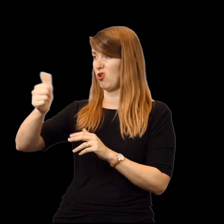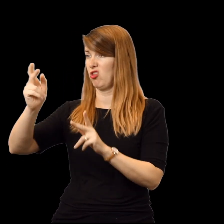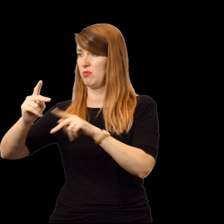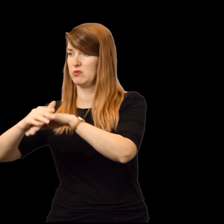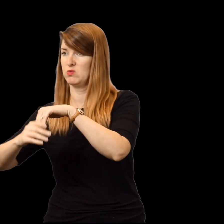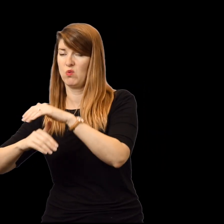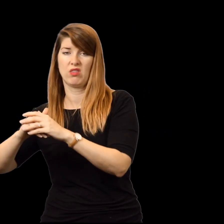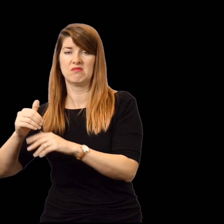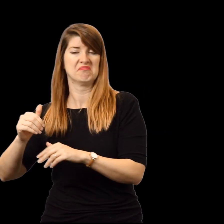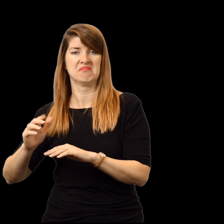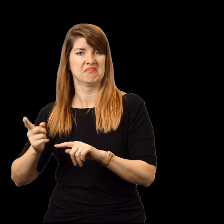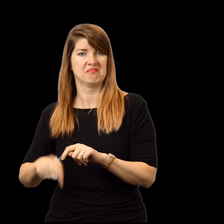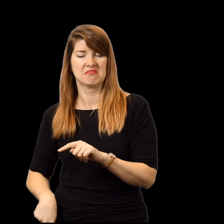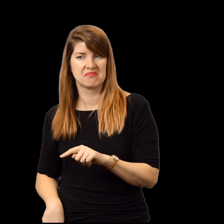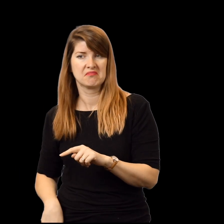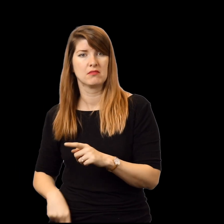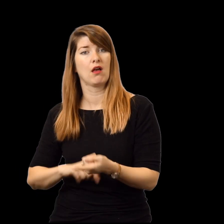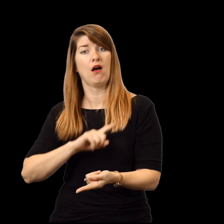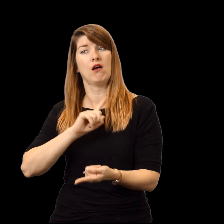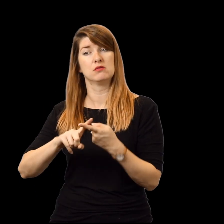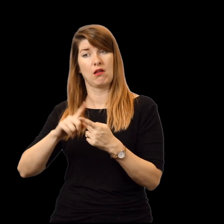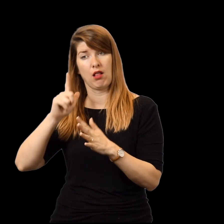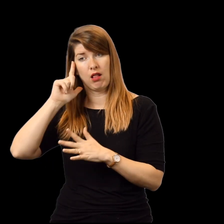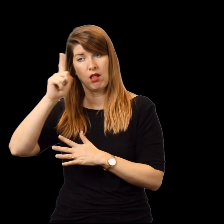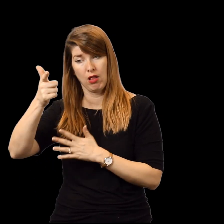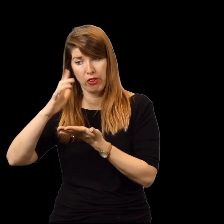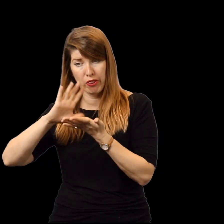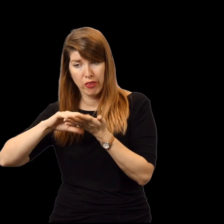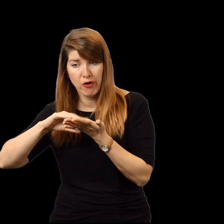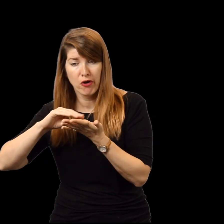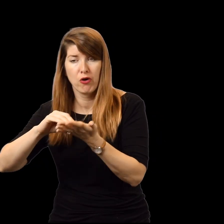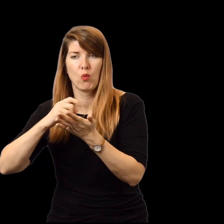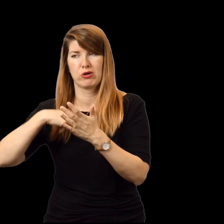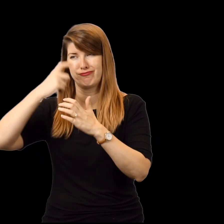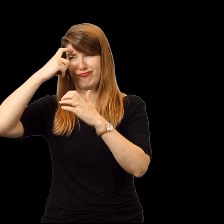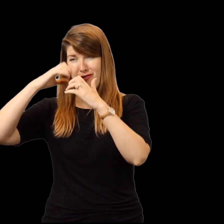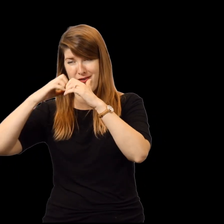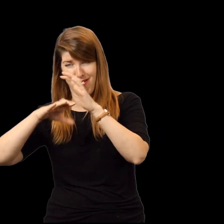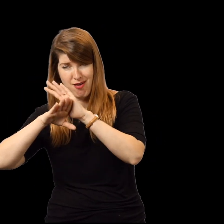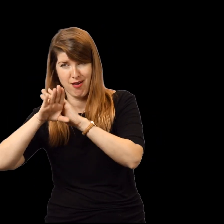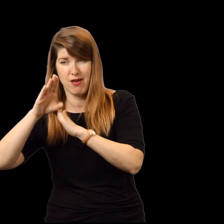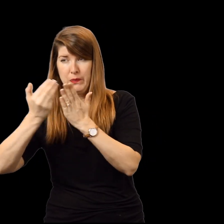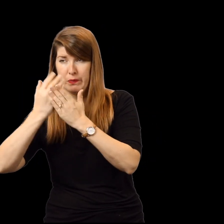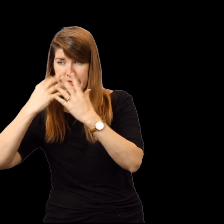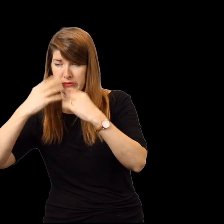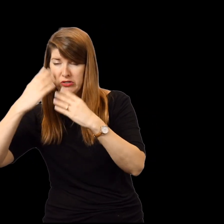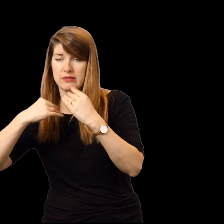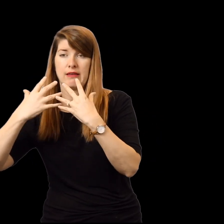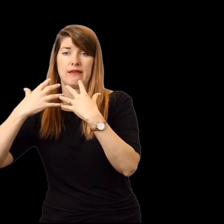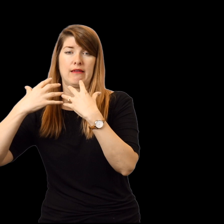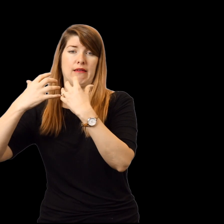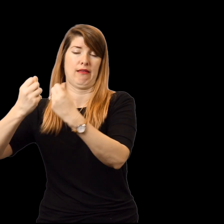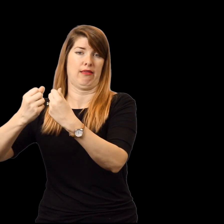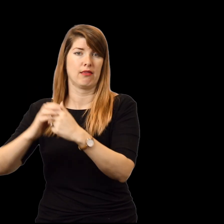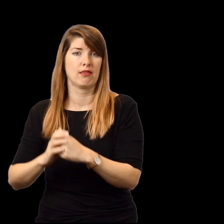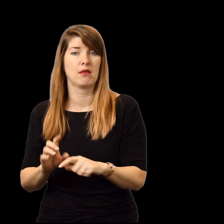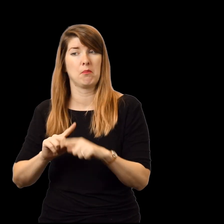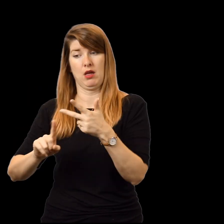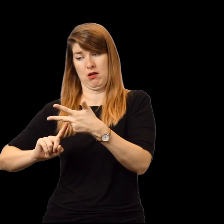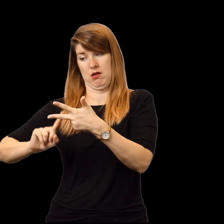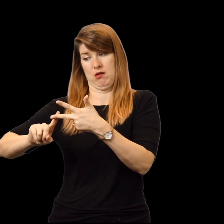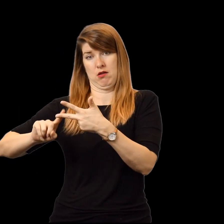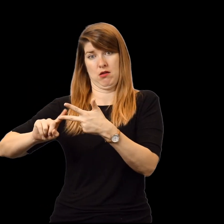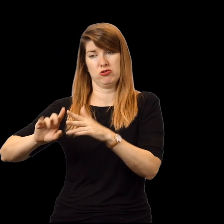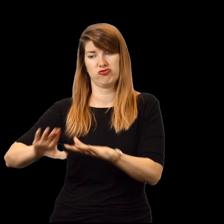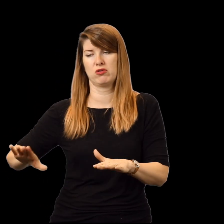else until they learn or they heal their brain down the road. But those children are